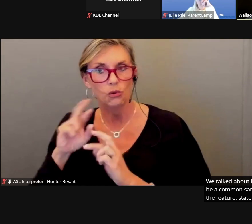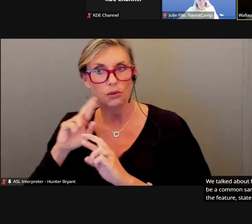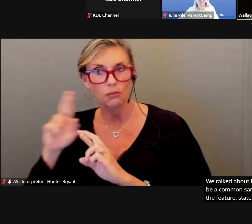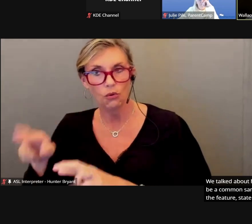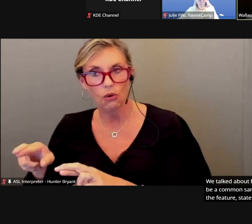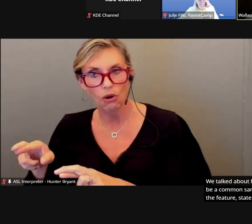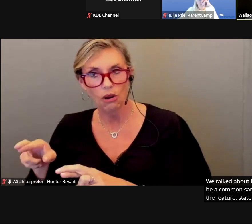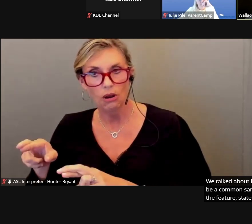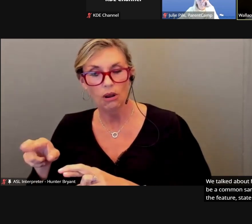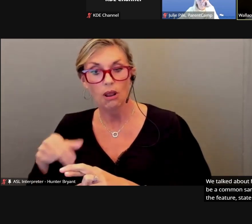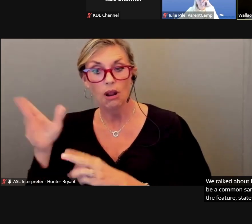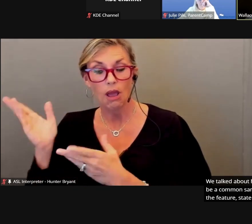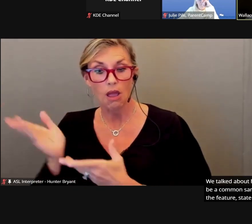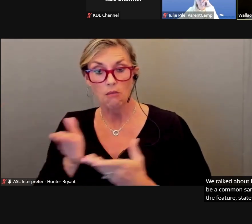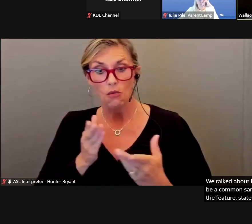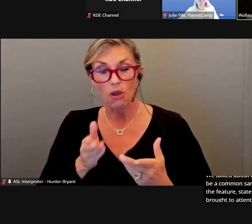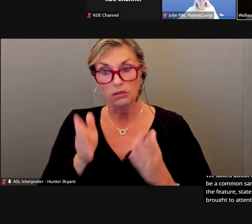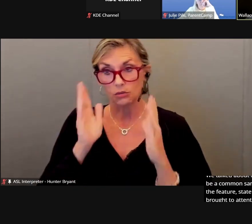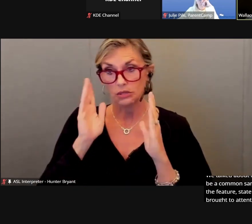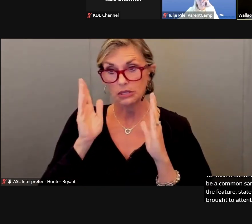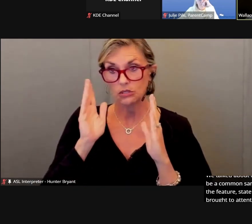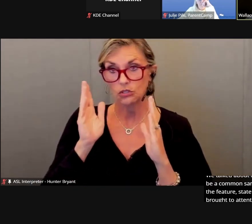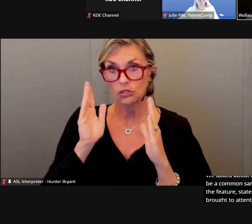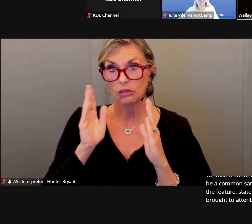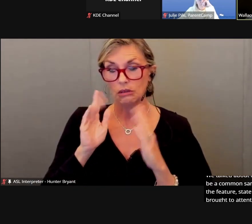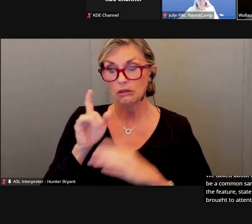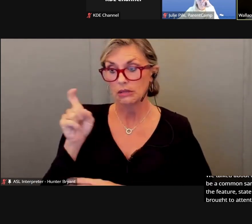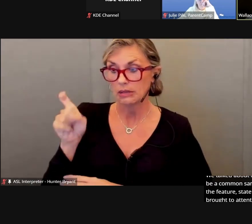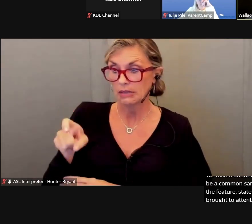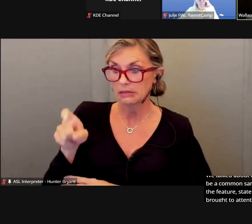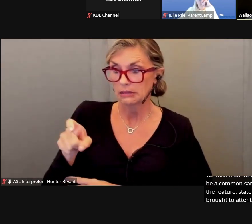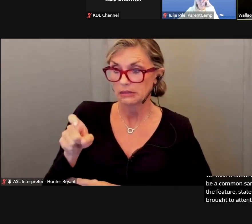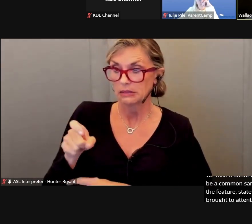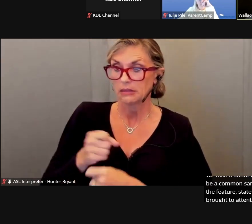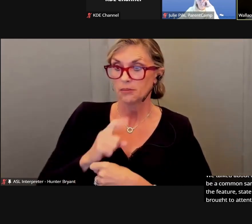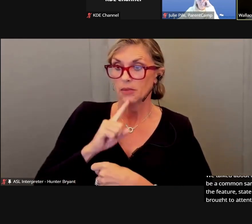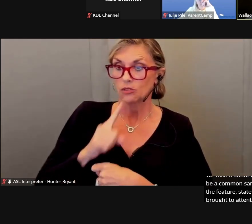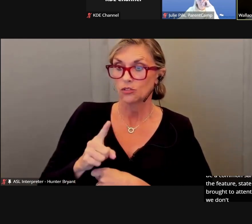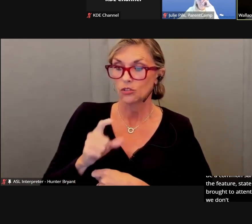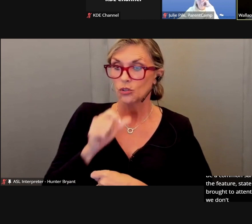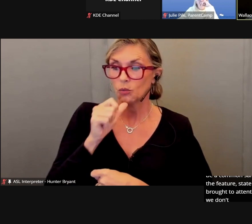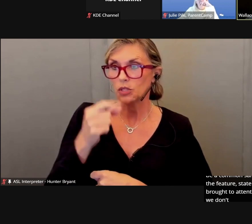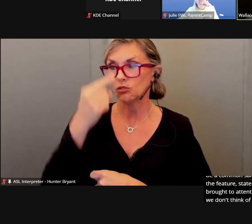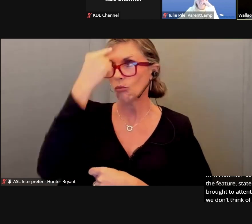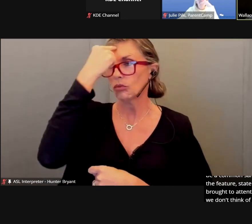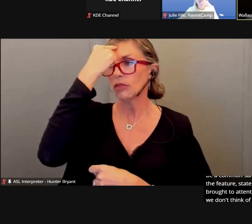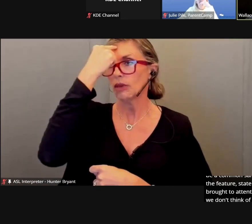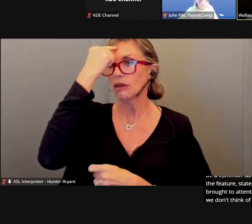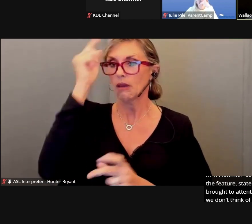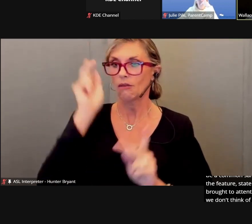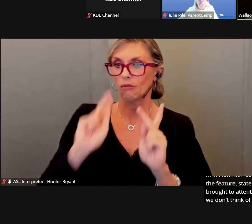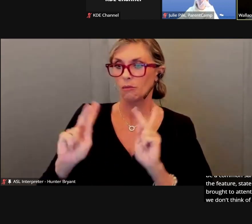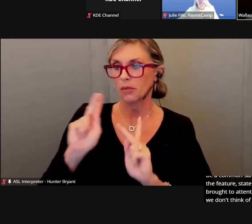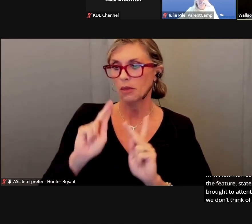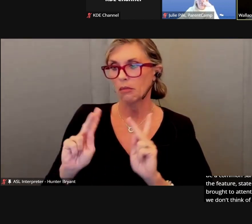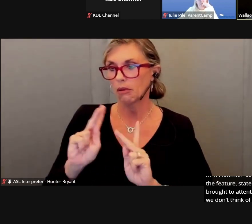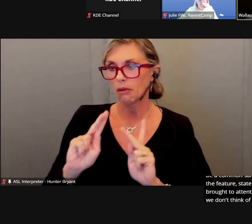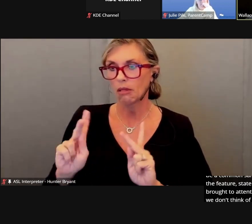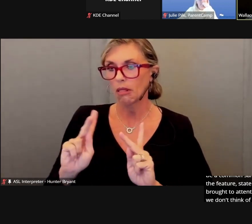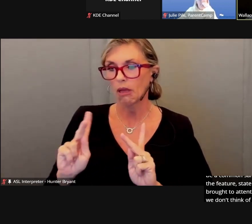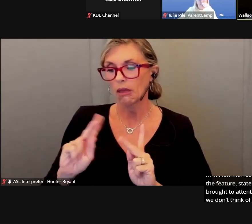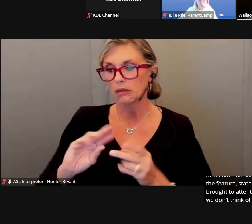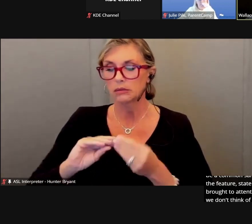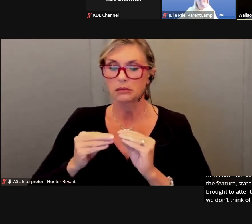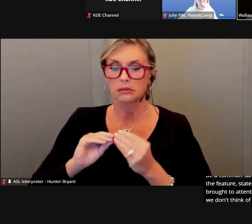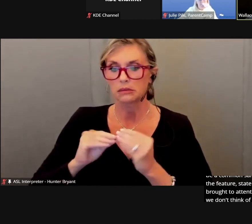brought to attention the necessity of ensuring that we don't think of people as just statistics,